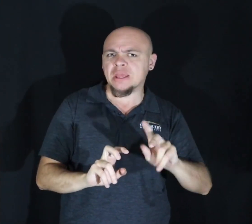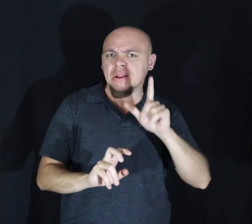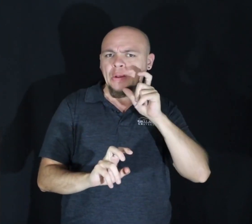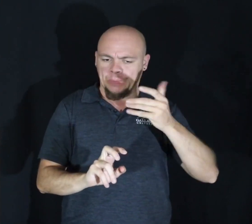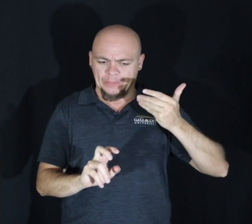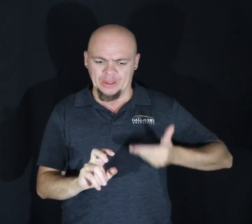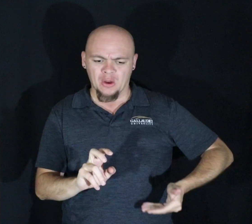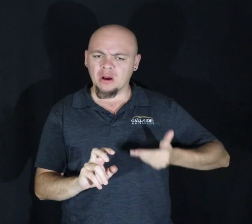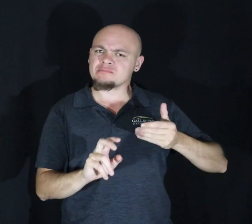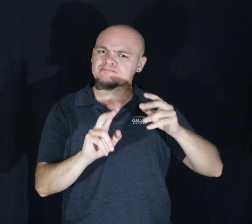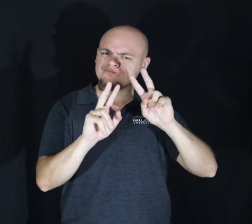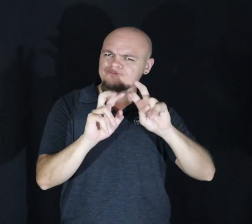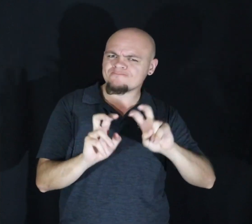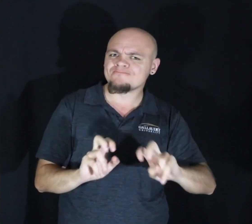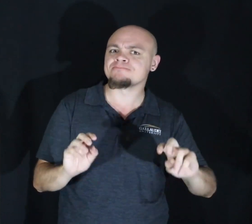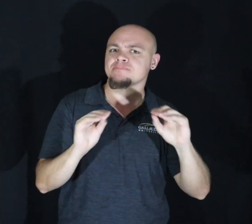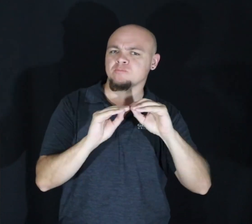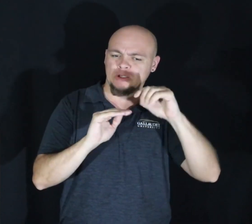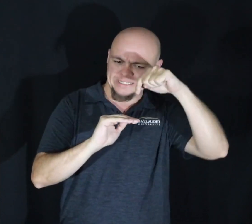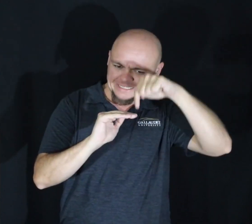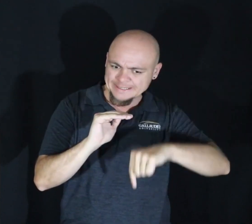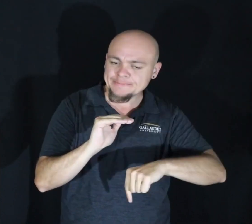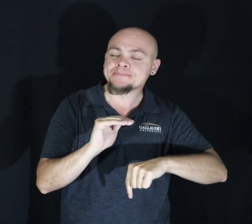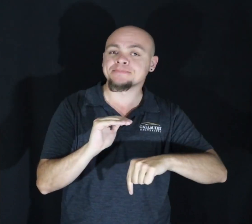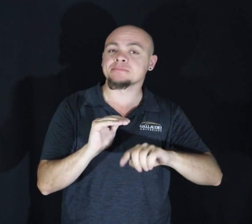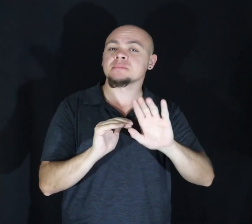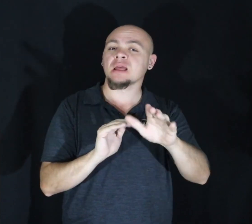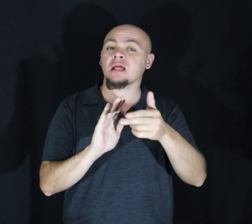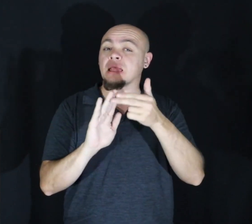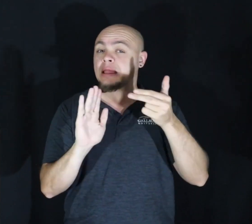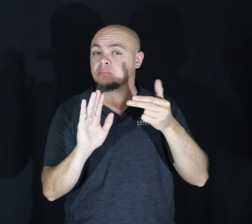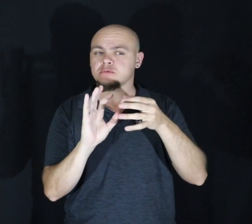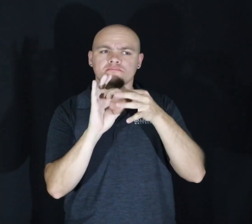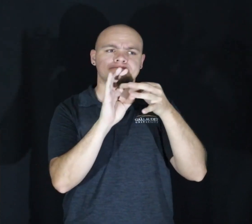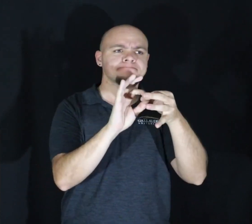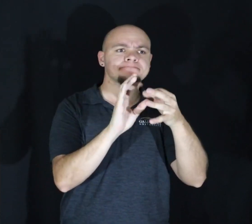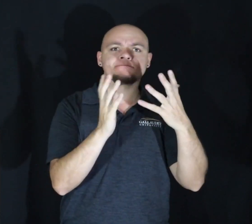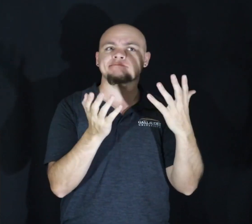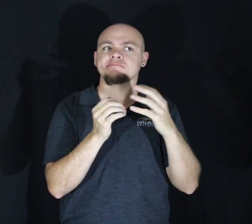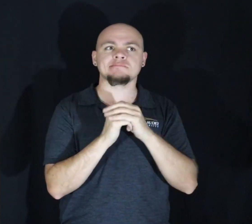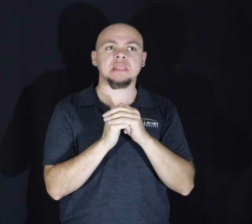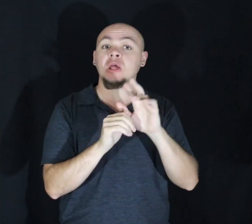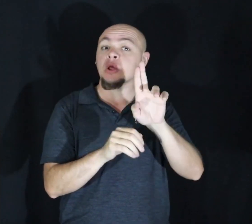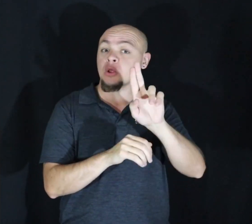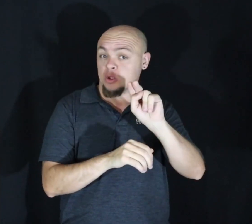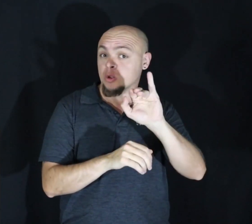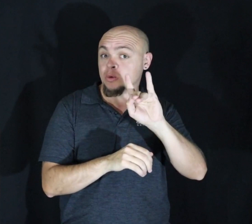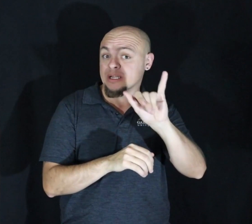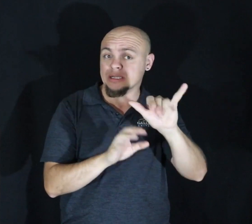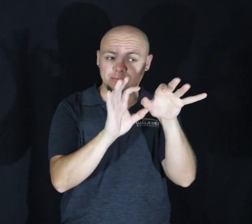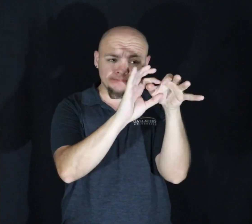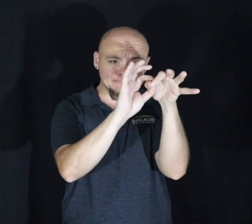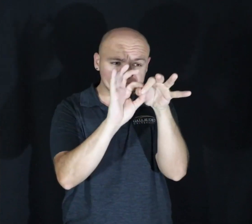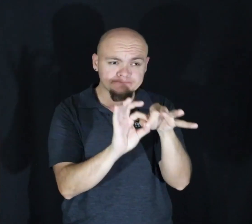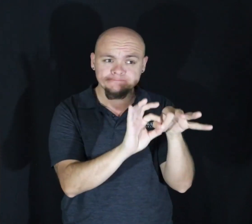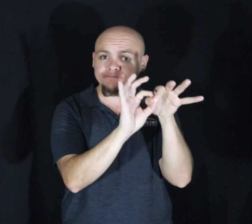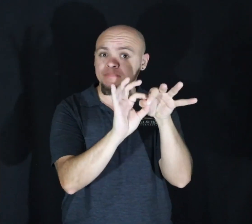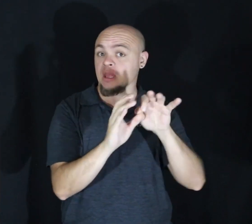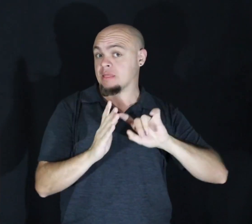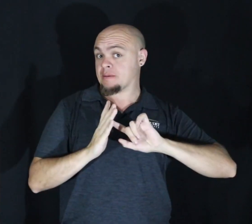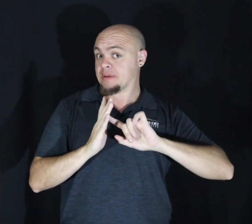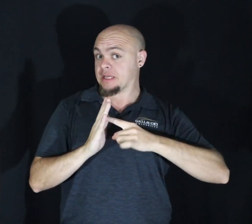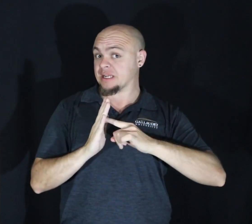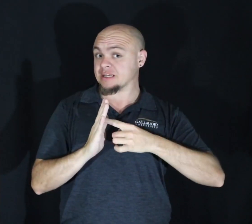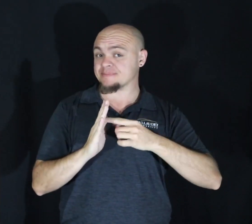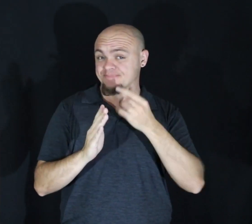are. When I think about labels in relationship to unity, you know, I told you in the beginning